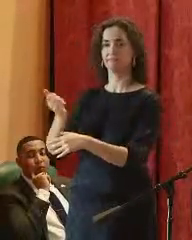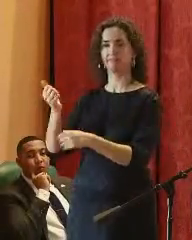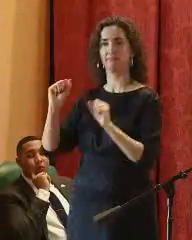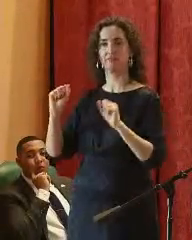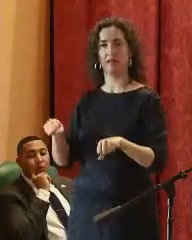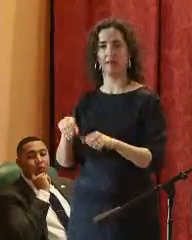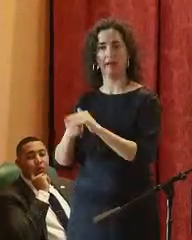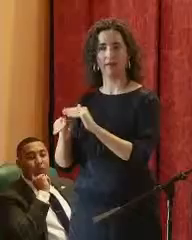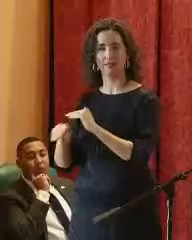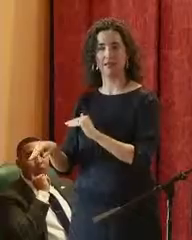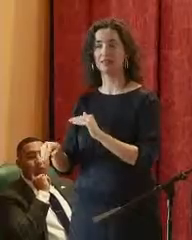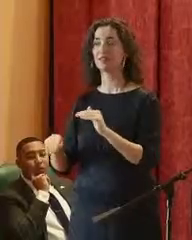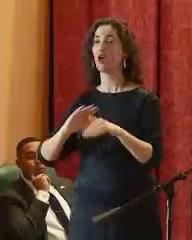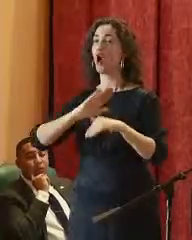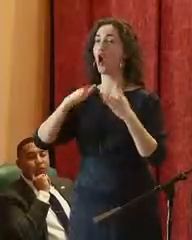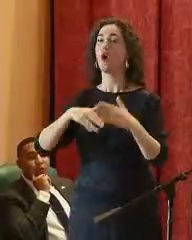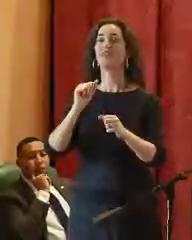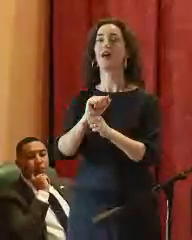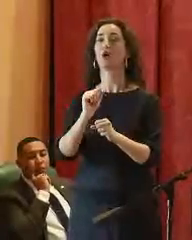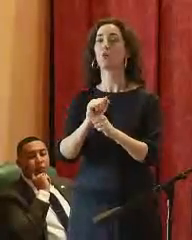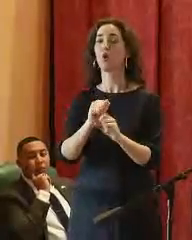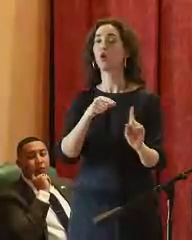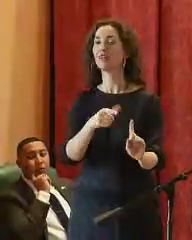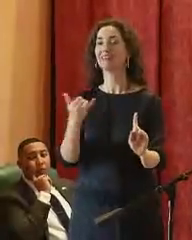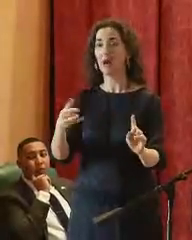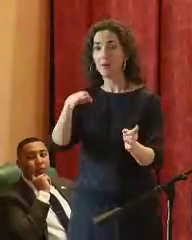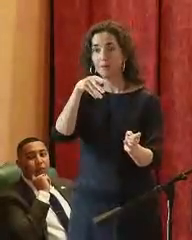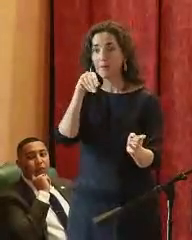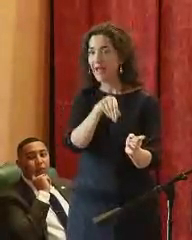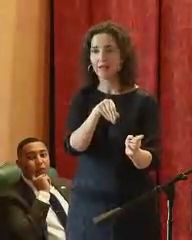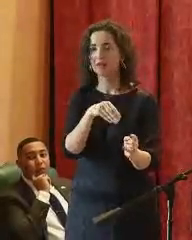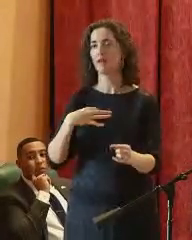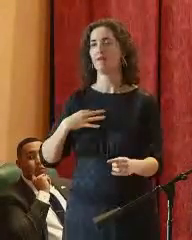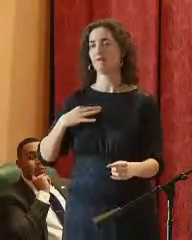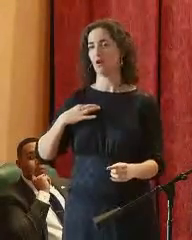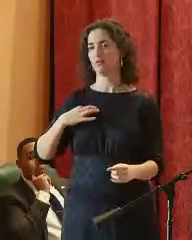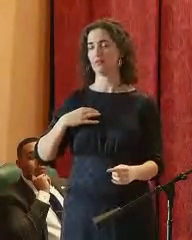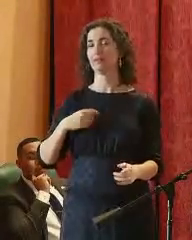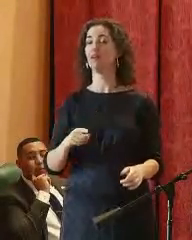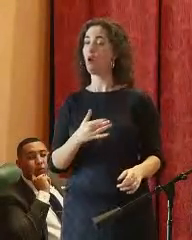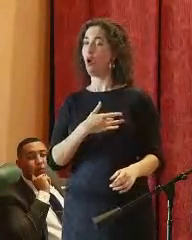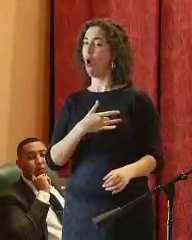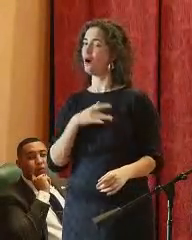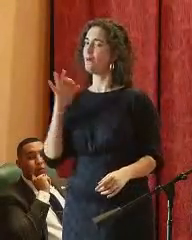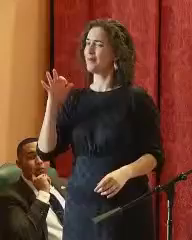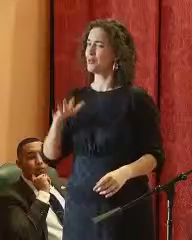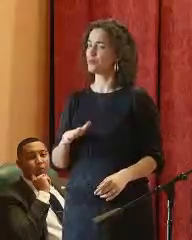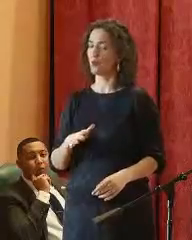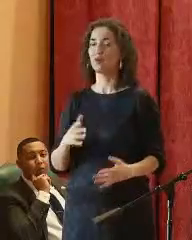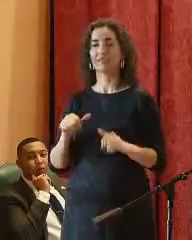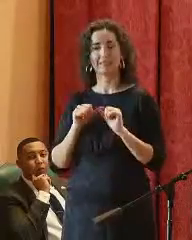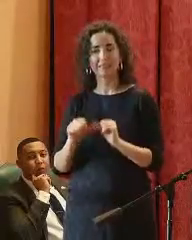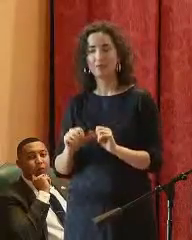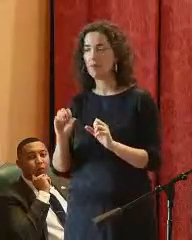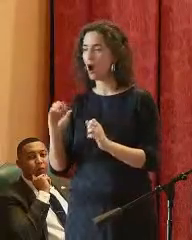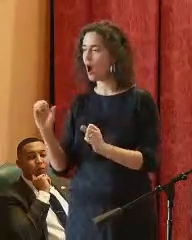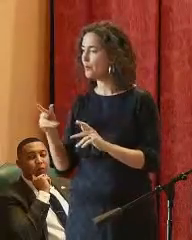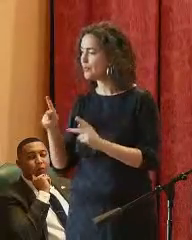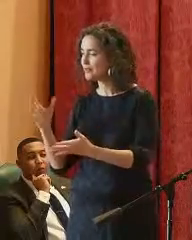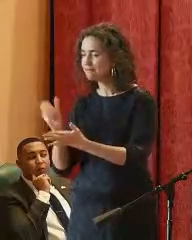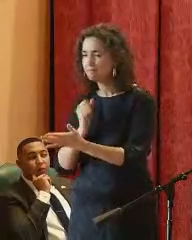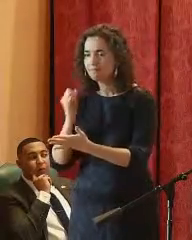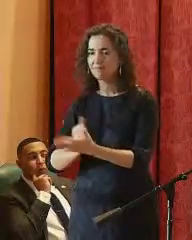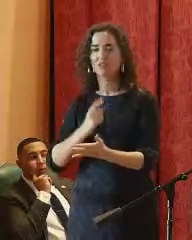work now is for Billy volunteer, and he continues with a minister's heart to take every opportunity to